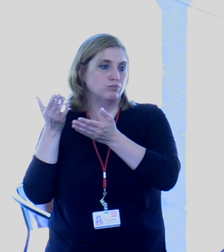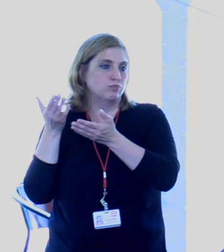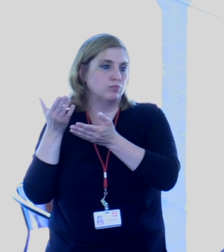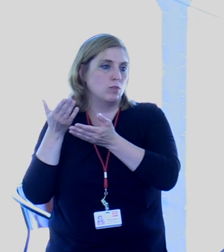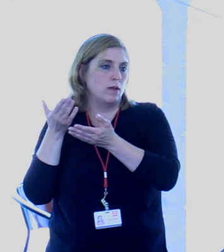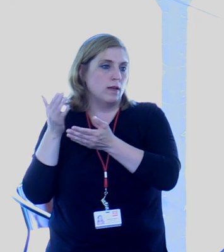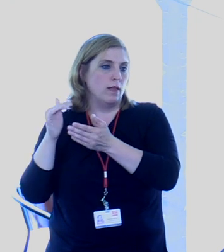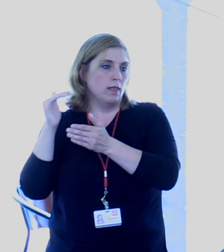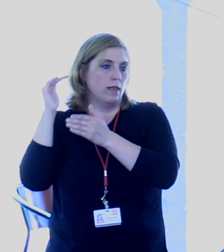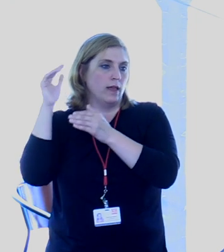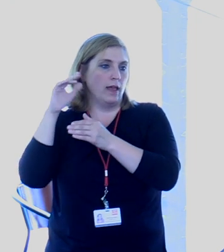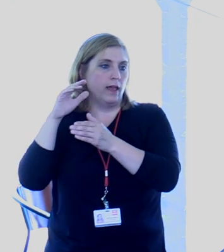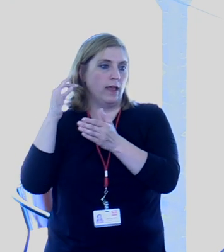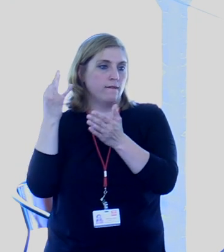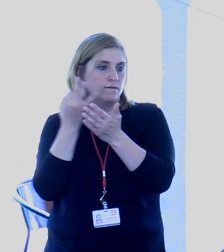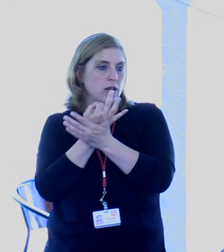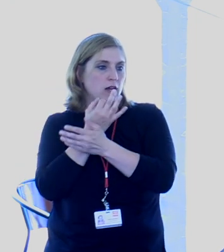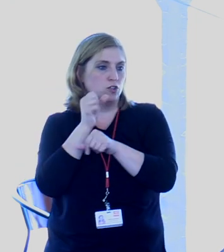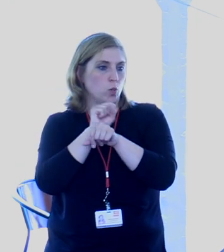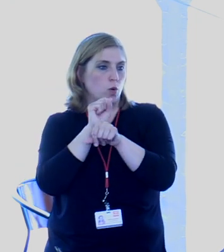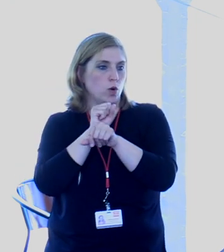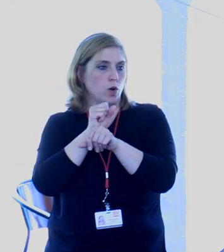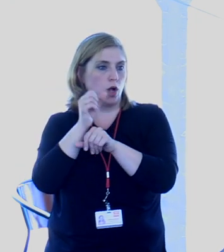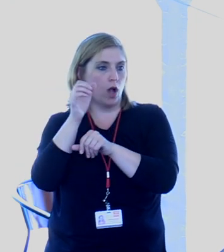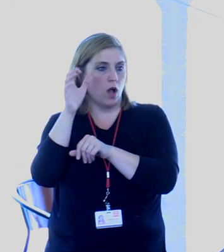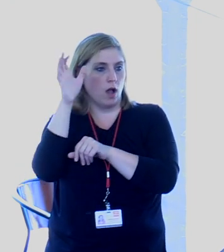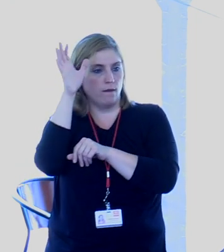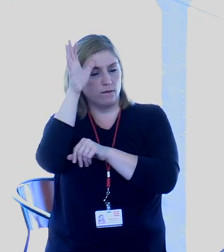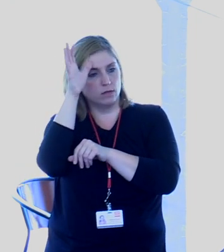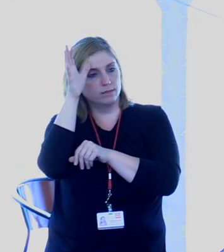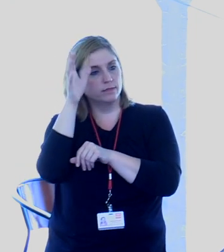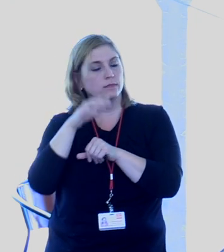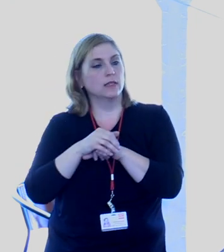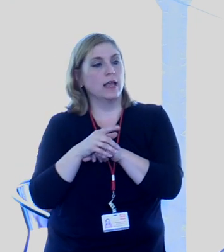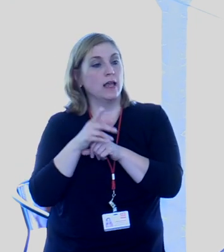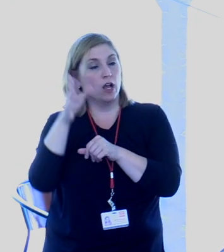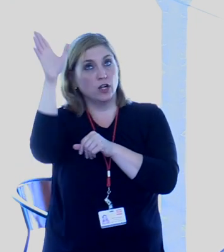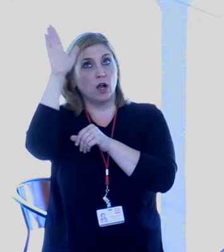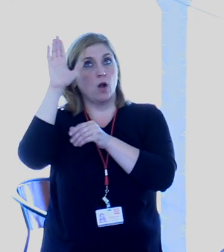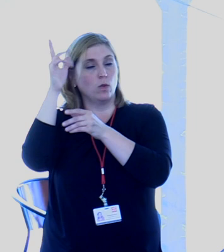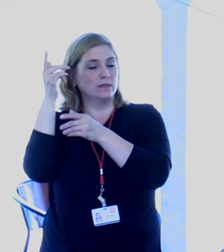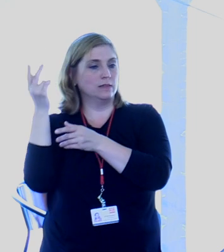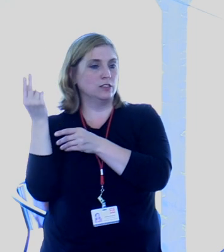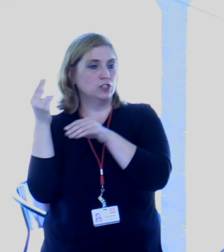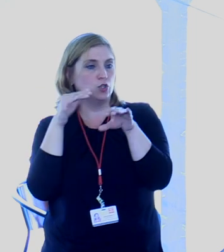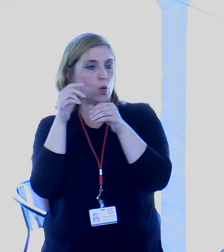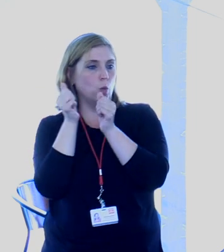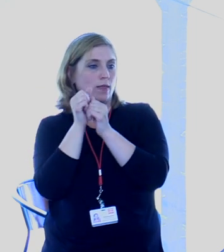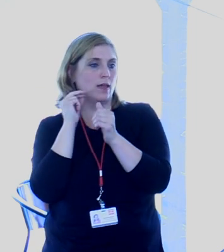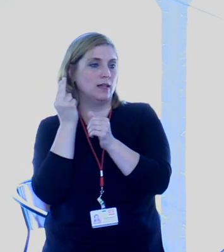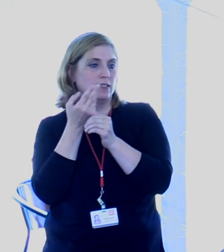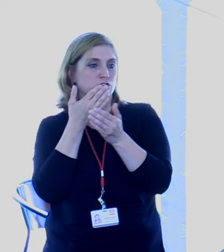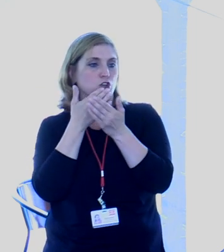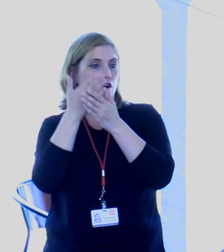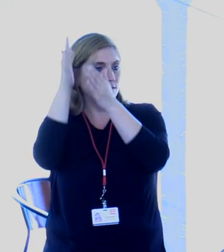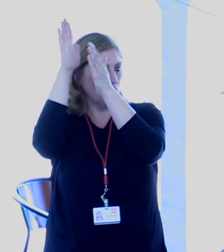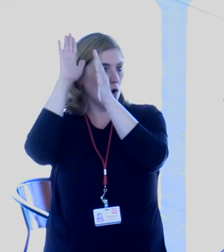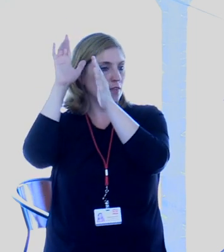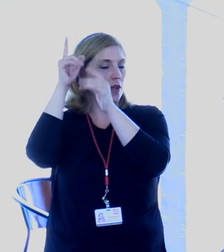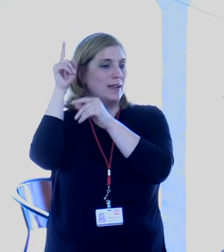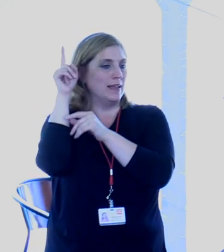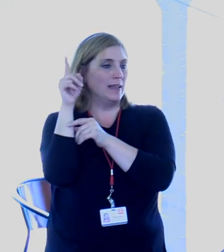failed in the work of fatherhood and bringing them up to his level. And what God wants to do with us as a good father